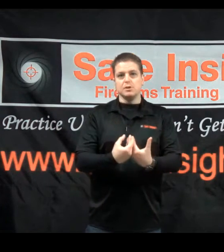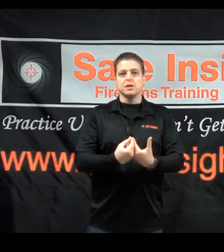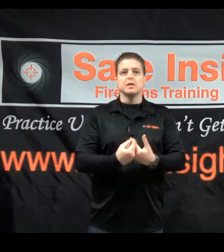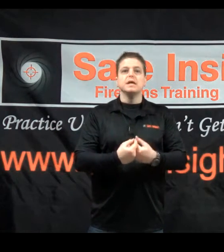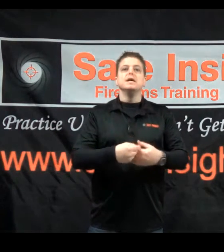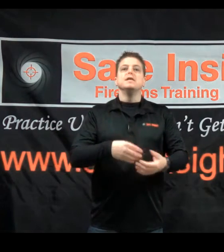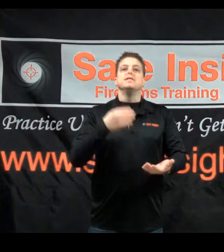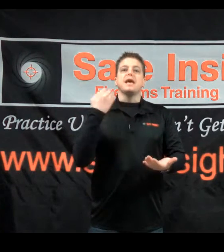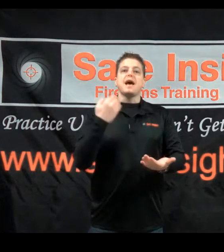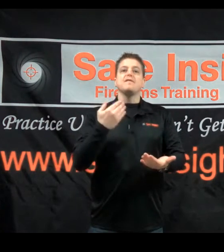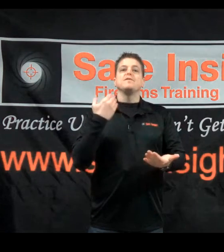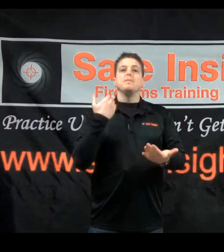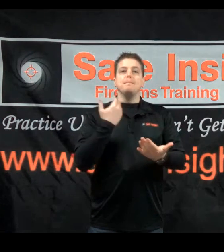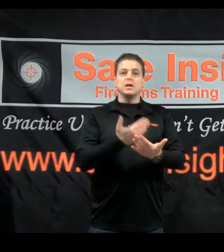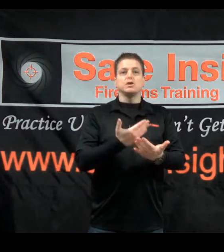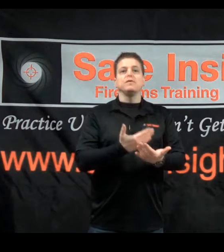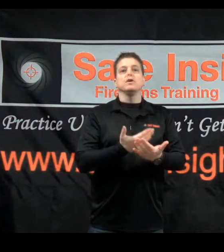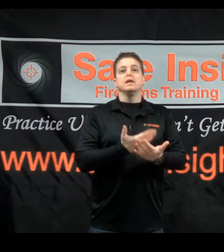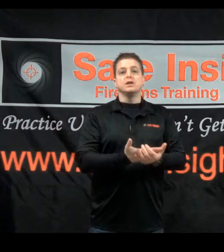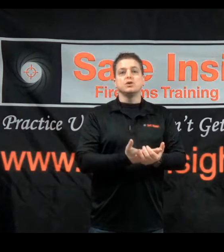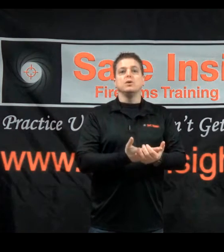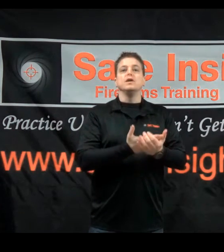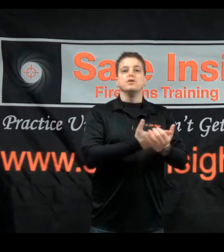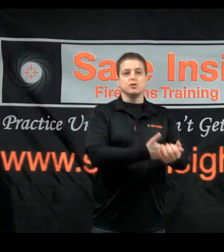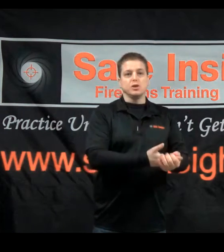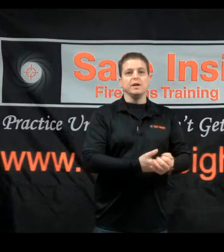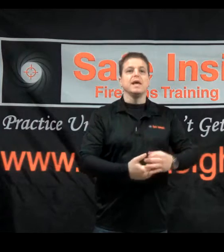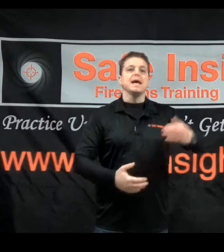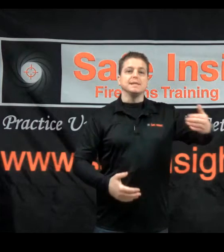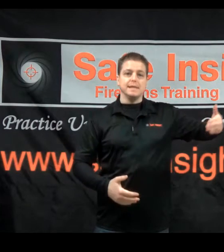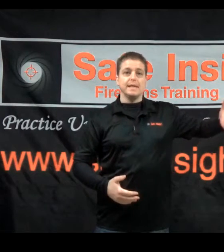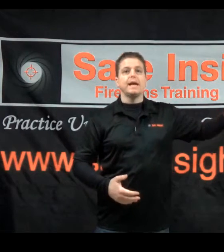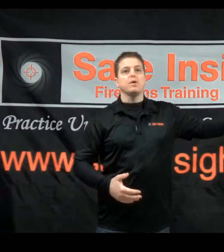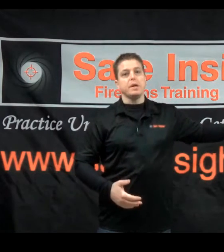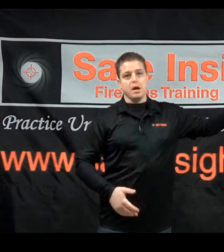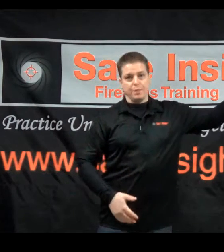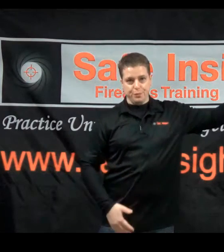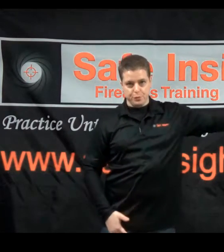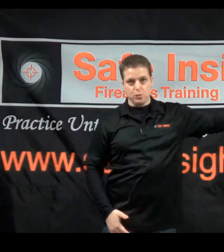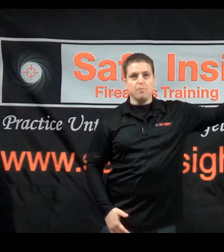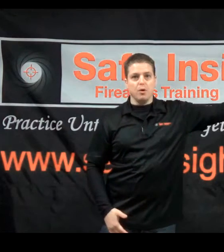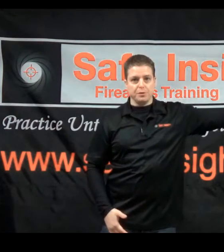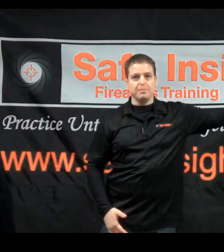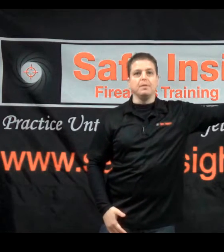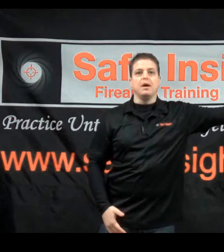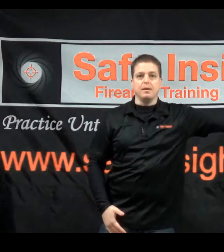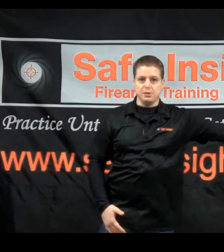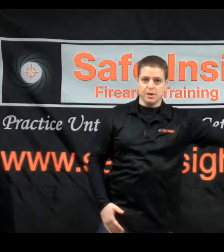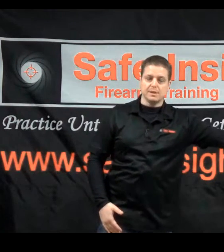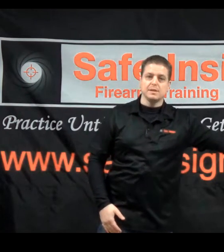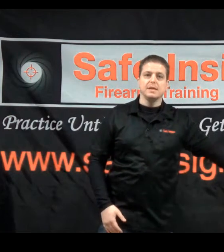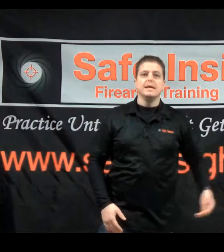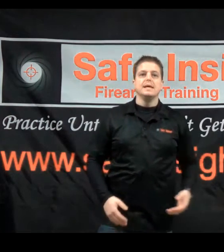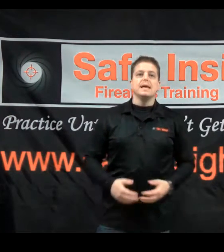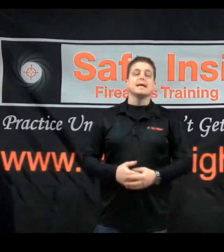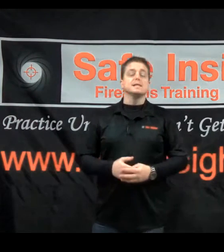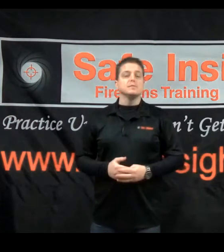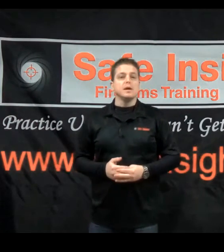object. They have much of their initial inertia as they carry on through multiple objects. It can sometimes